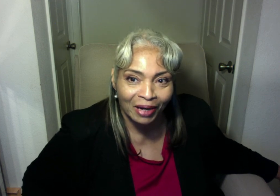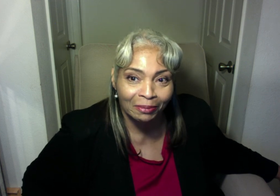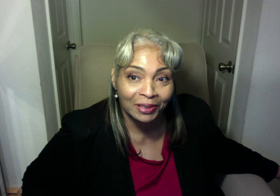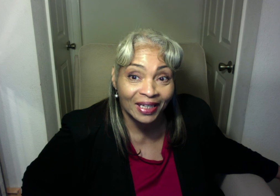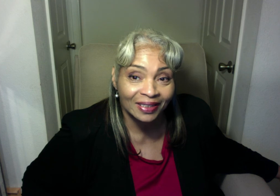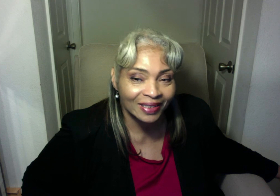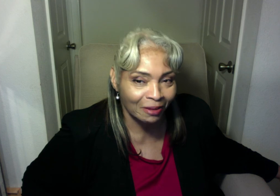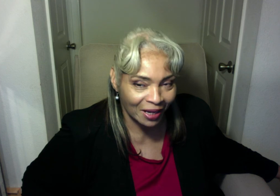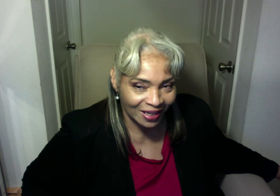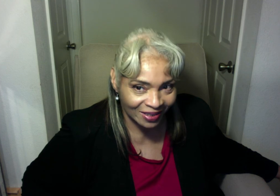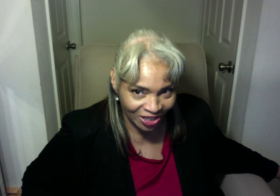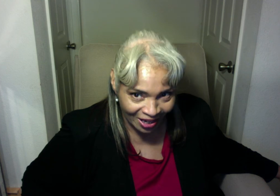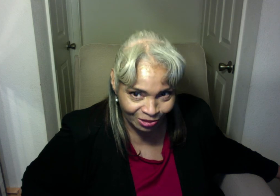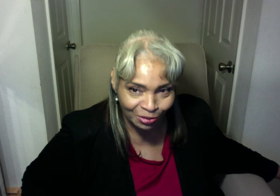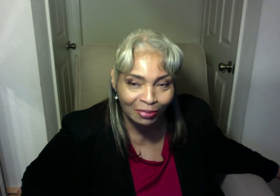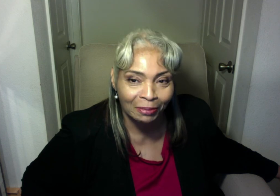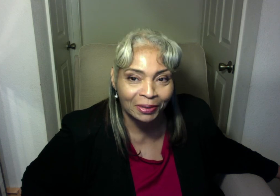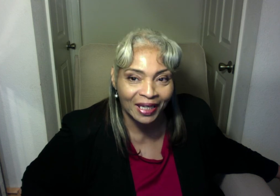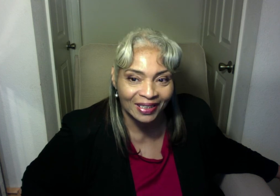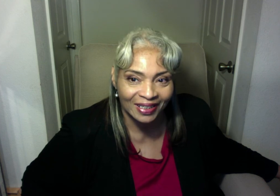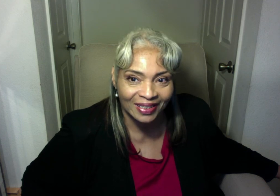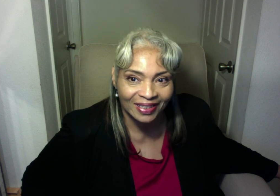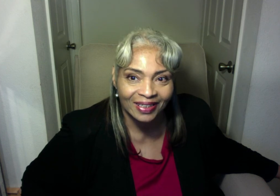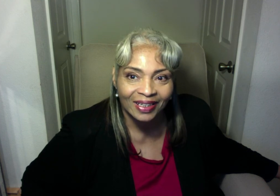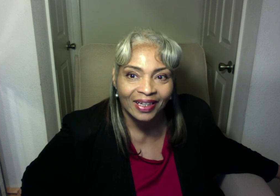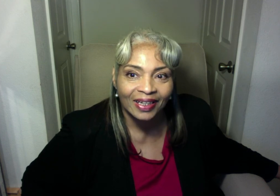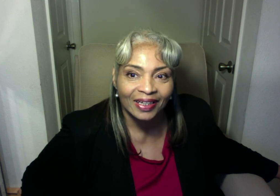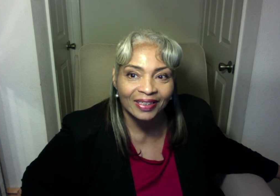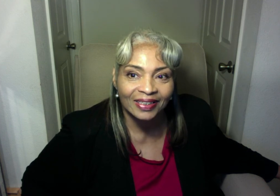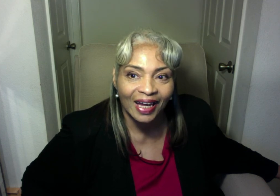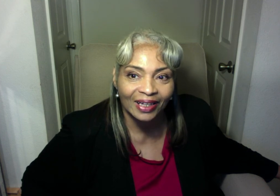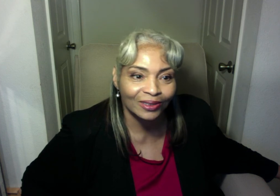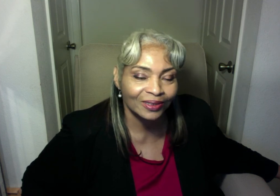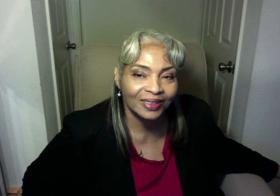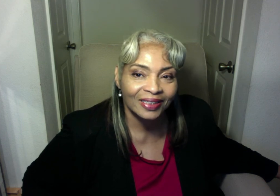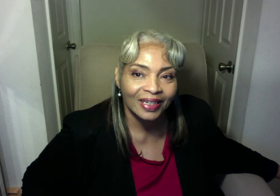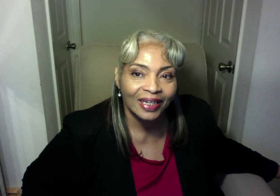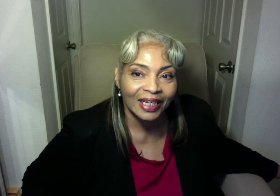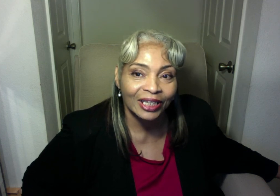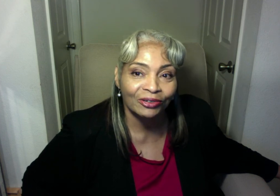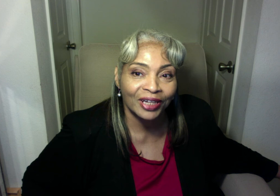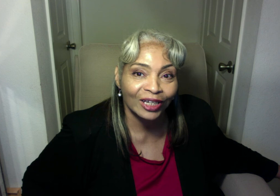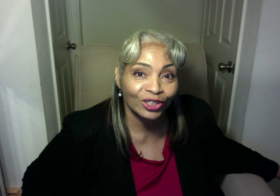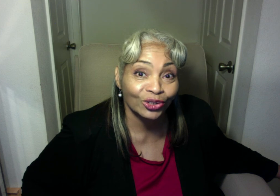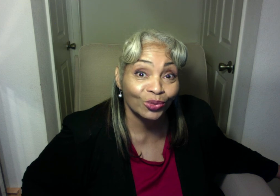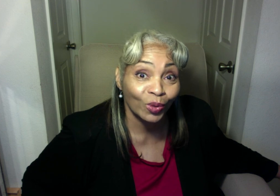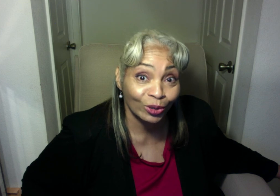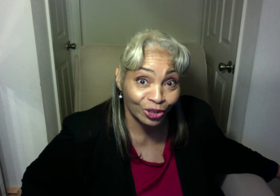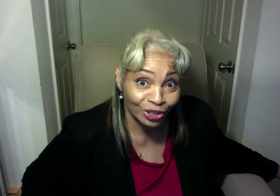not my channel, but my playlist entitled International Worship.